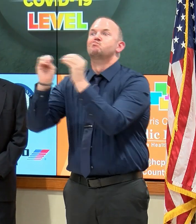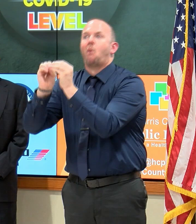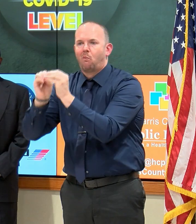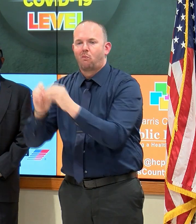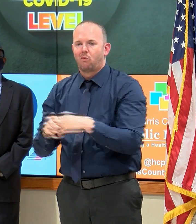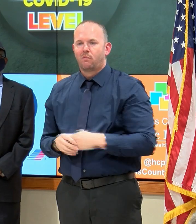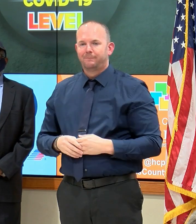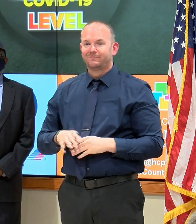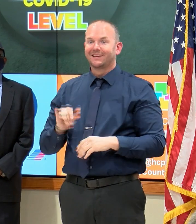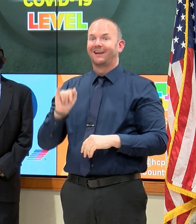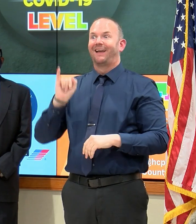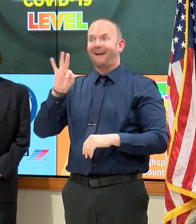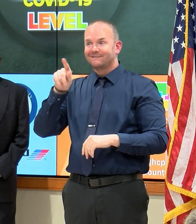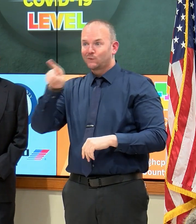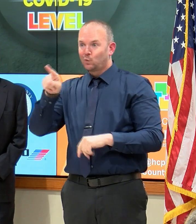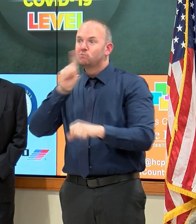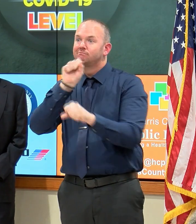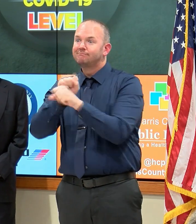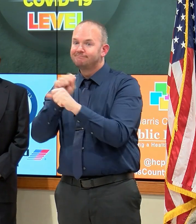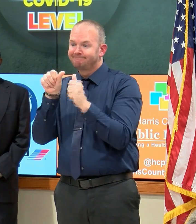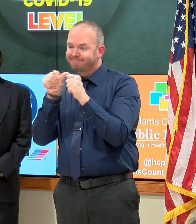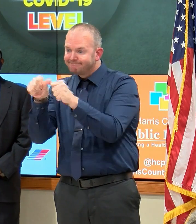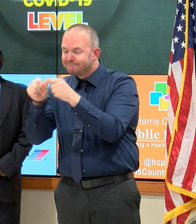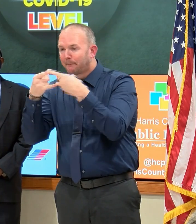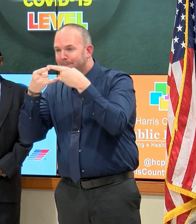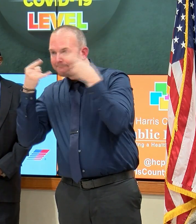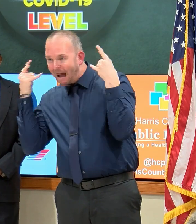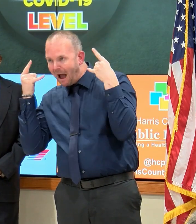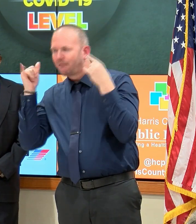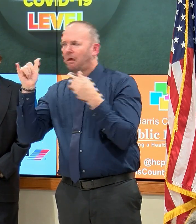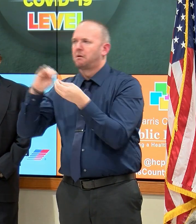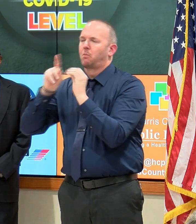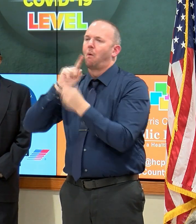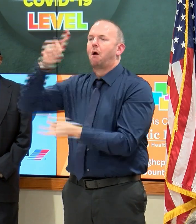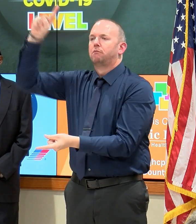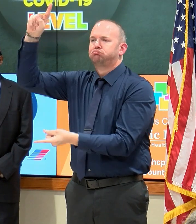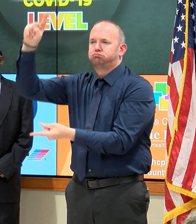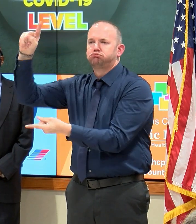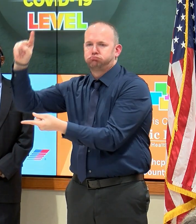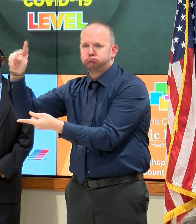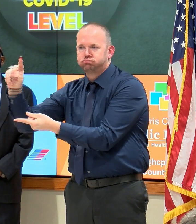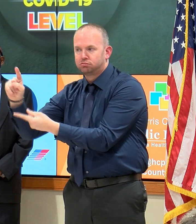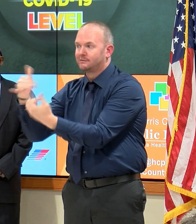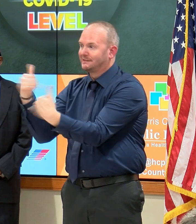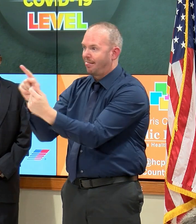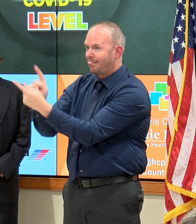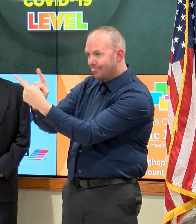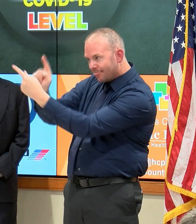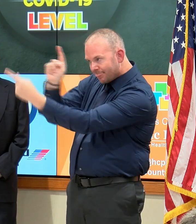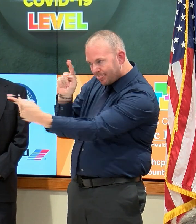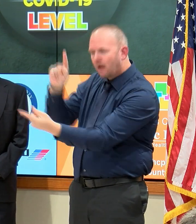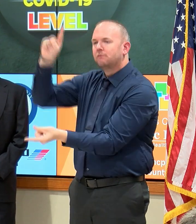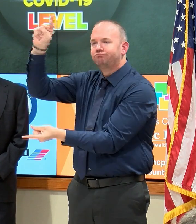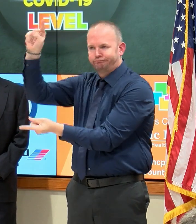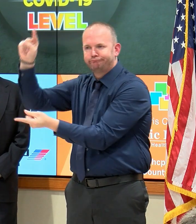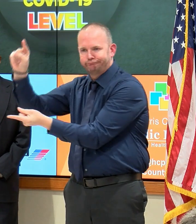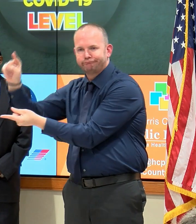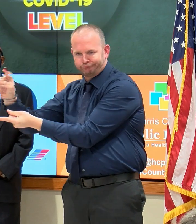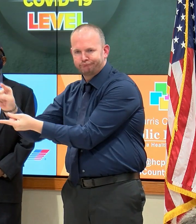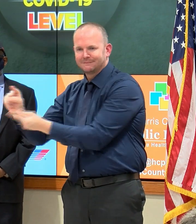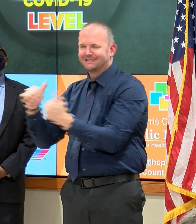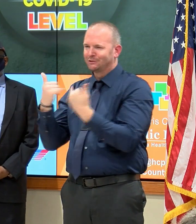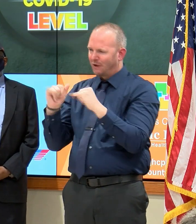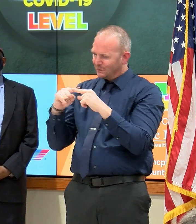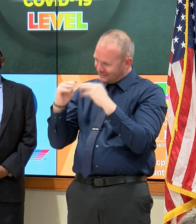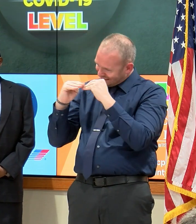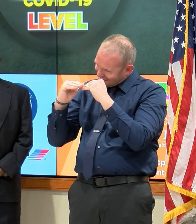hygiene, washing their hands, the sanitizers, all of those things that work to flatten the curve back in